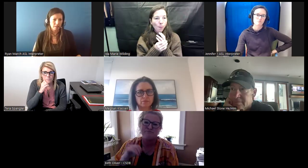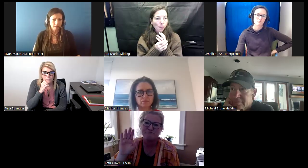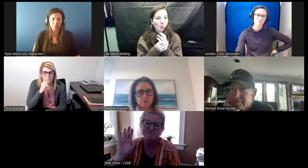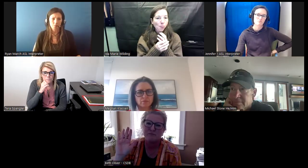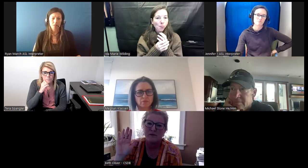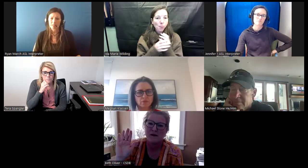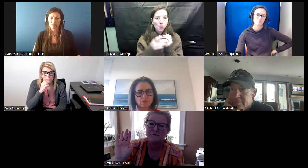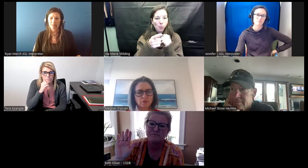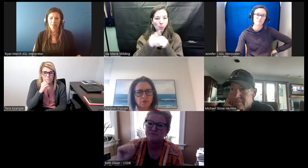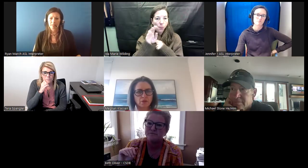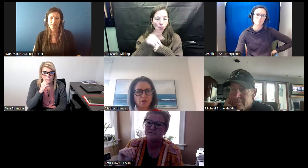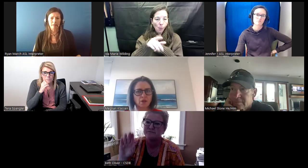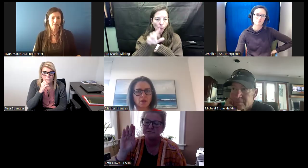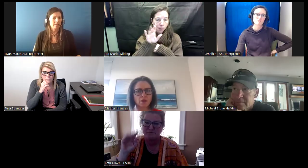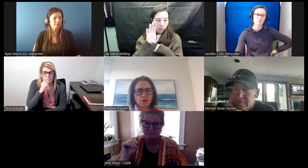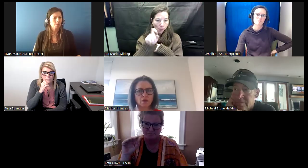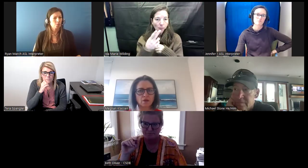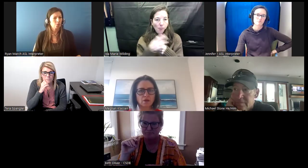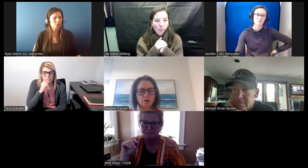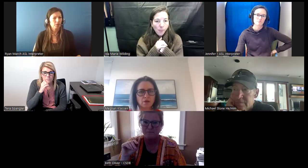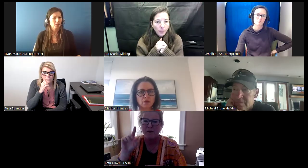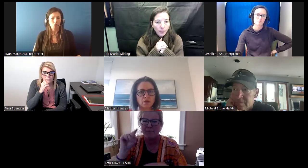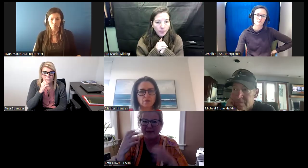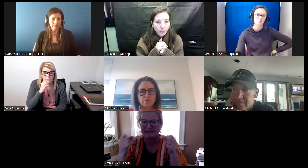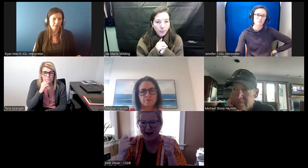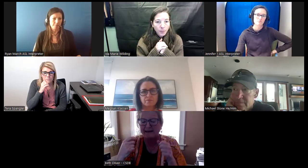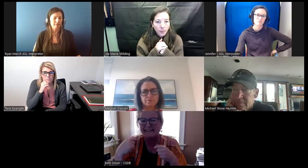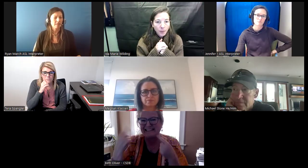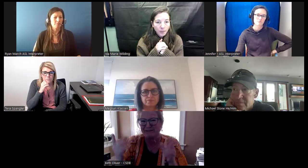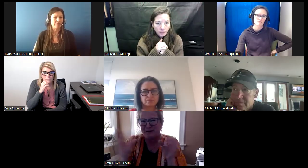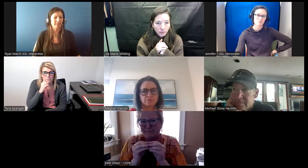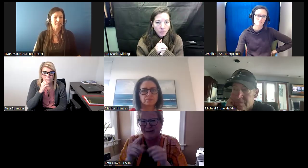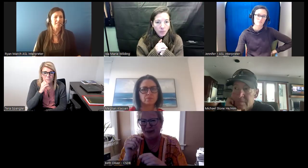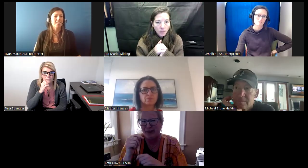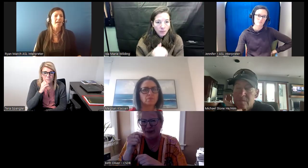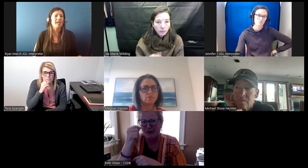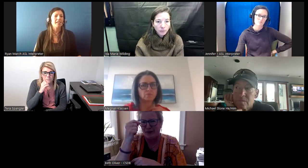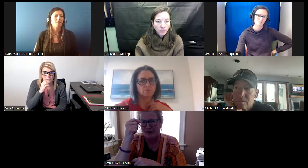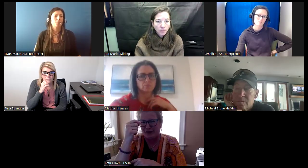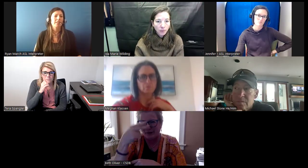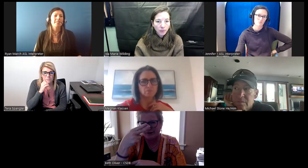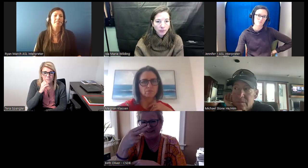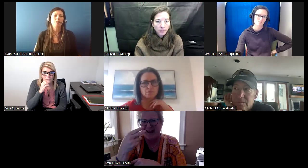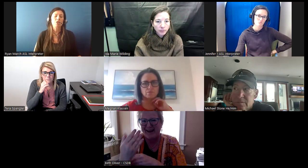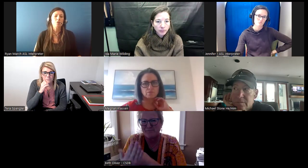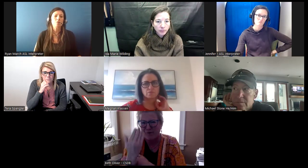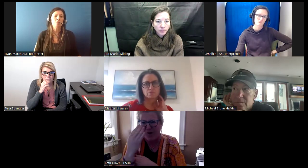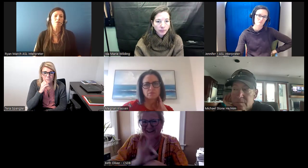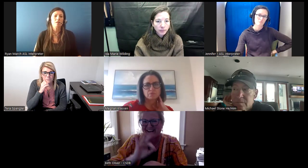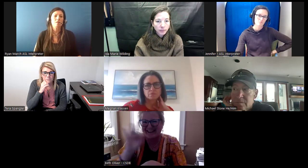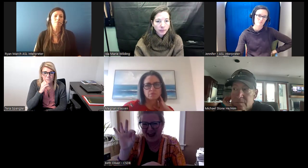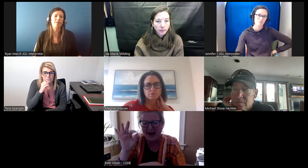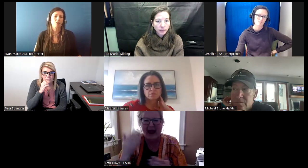overlooked. Yeah, Beth. Oh, yeah, Beth, this is Beth signing. And since we